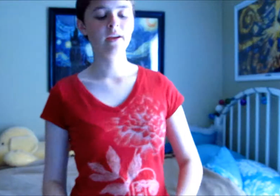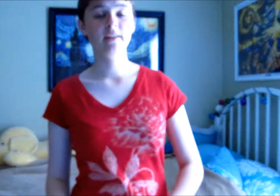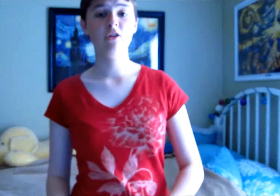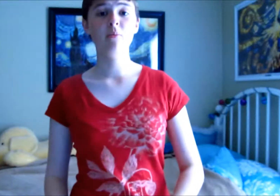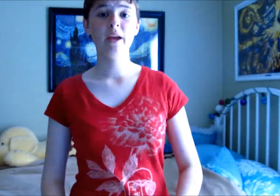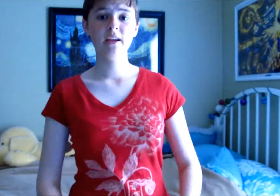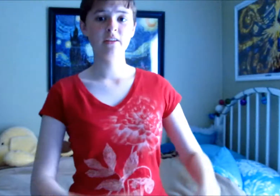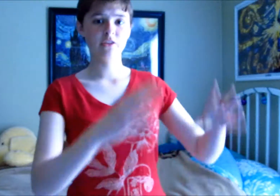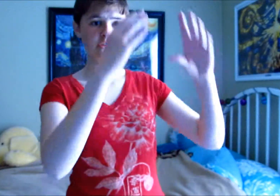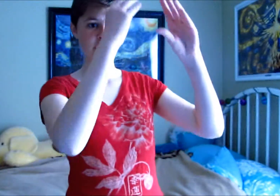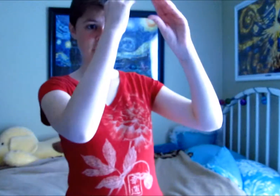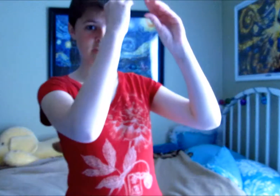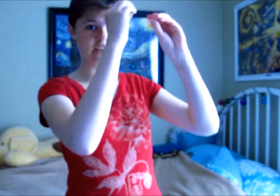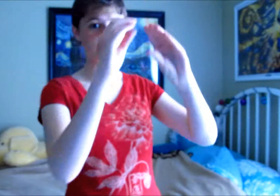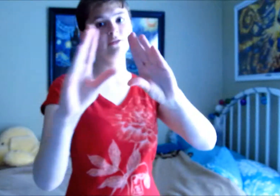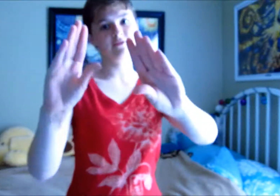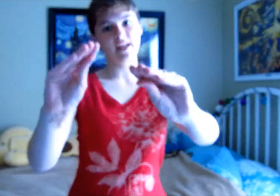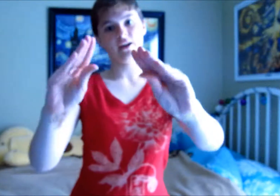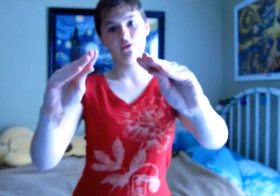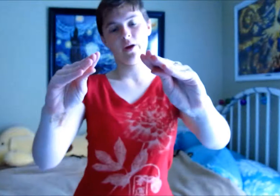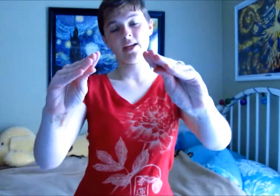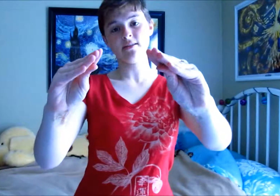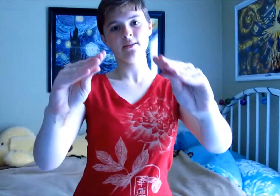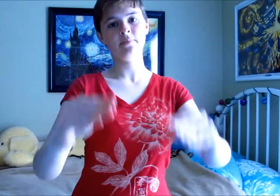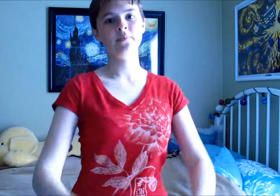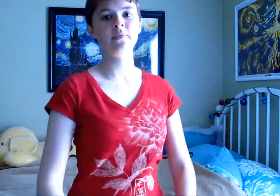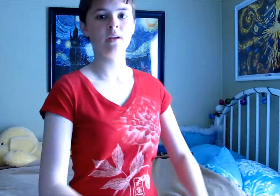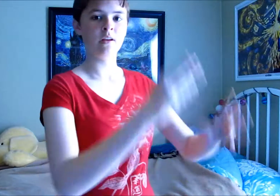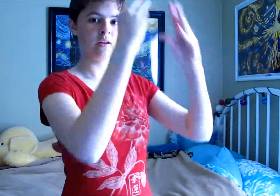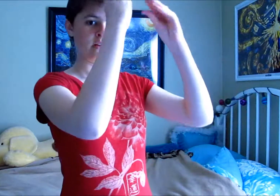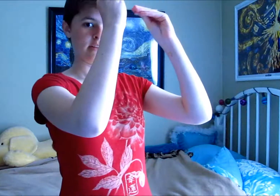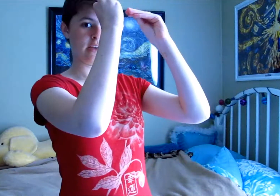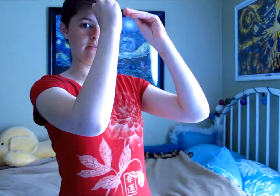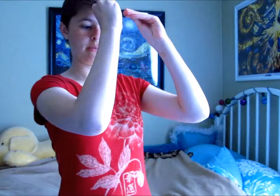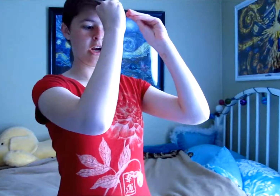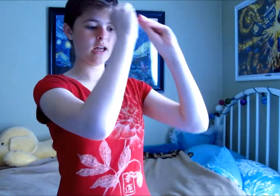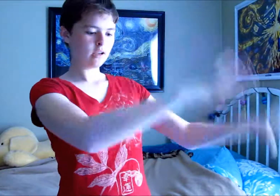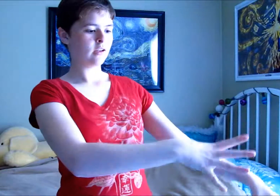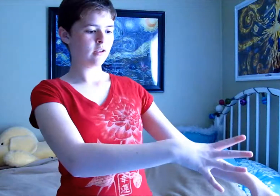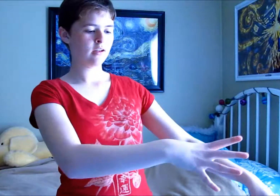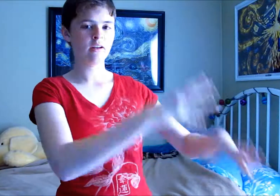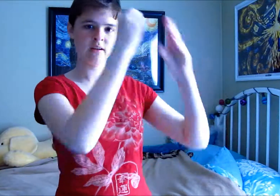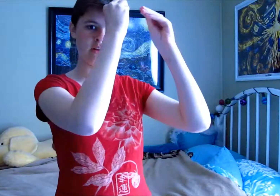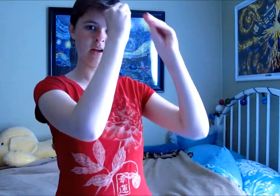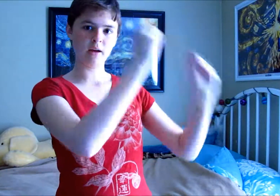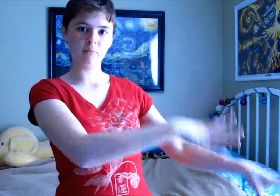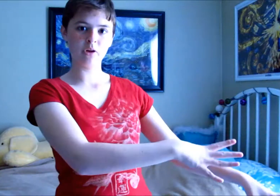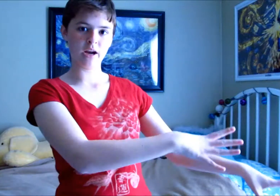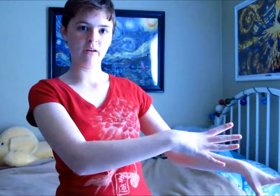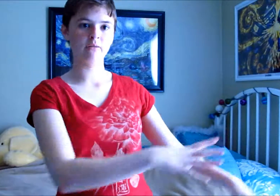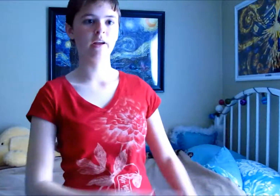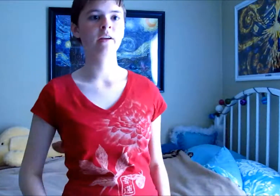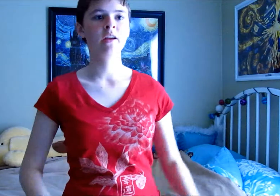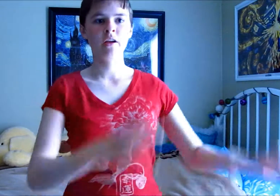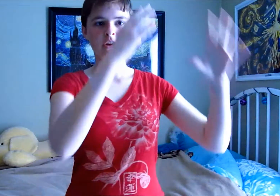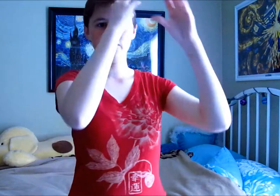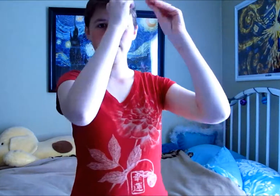And then obey, you're just going to take 2 flat O hands, take it from your head, and put it out. Like you're taking